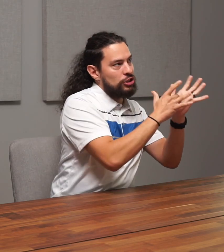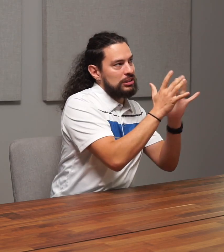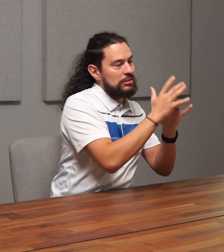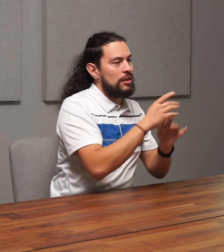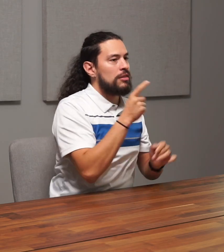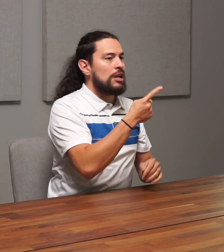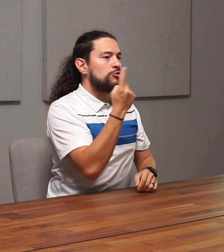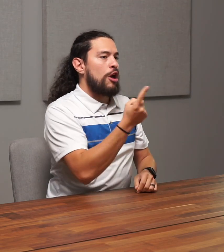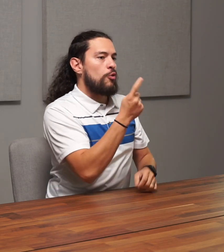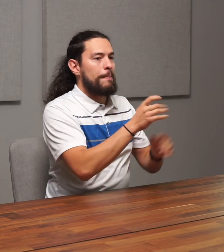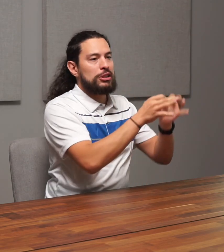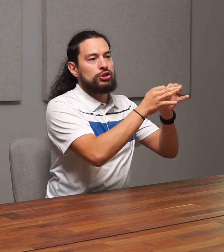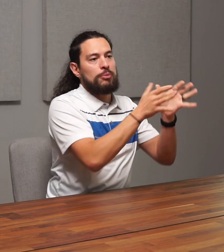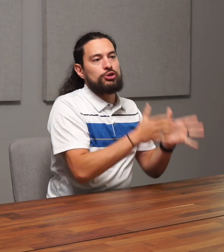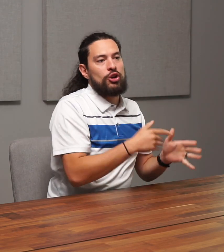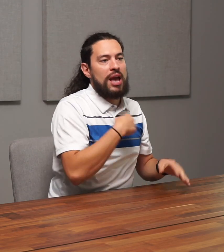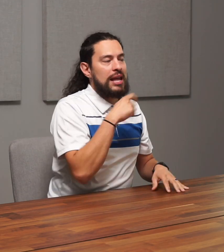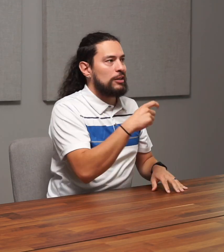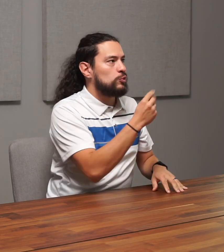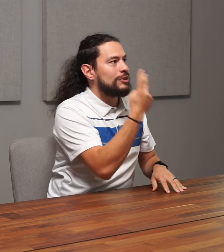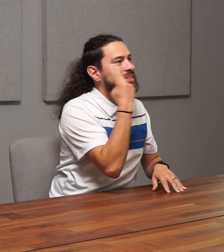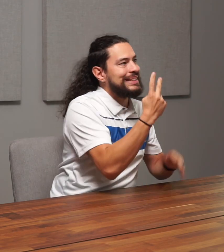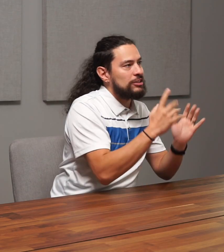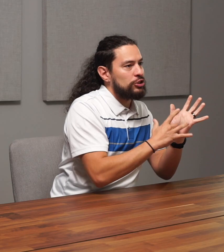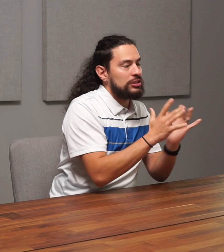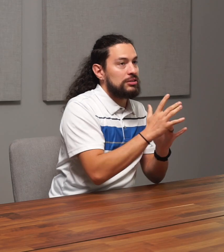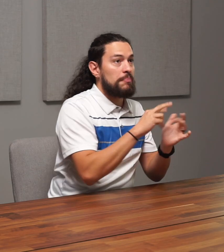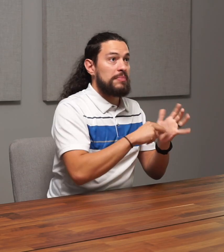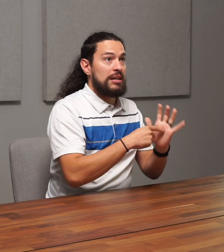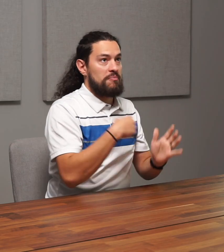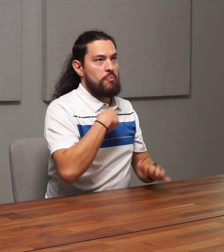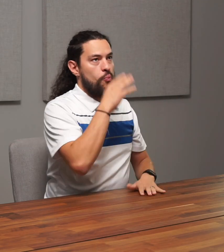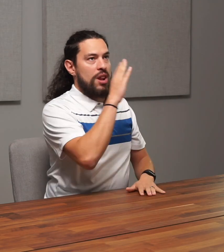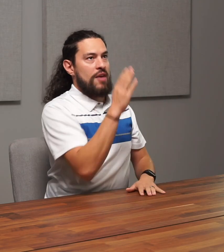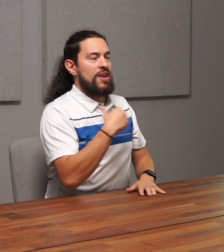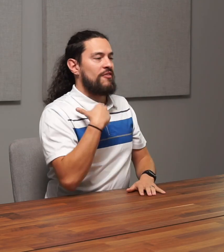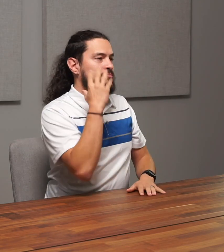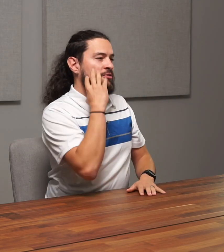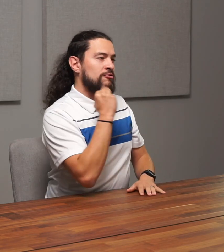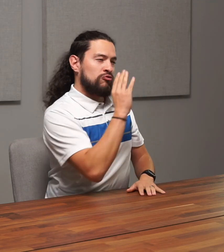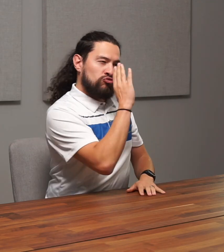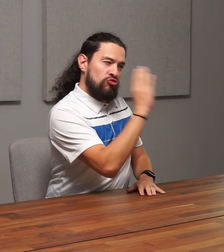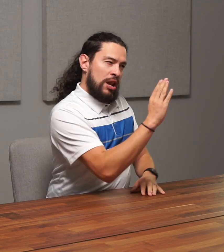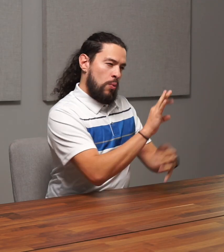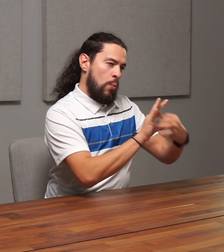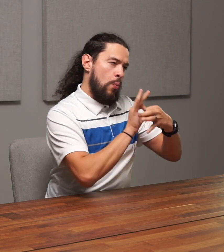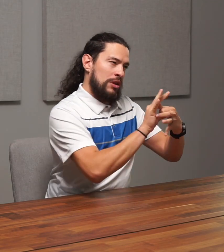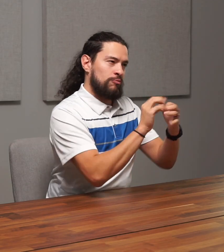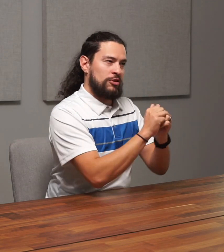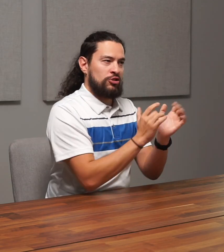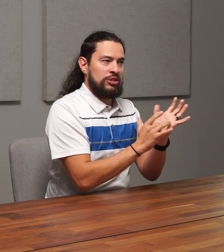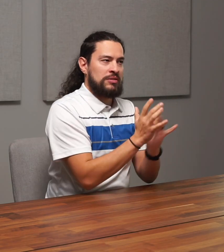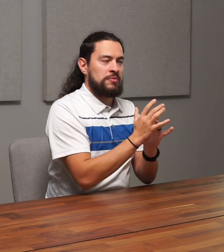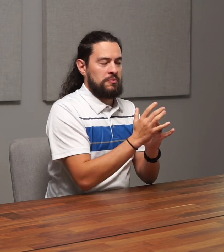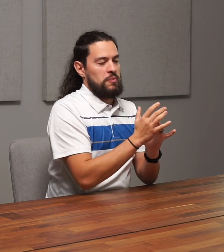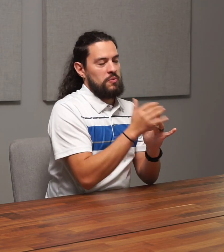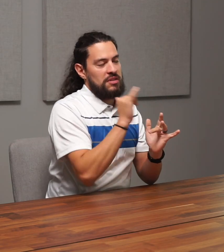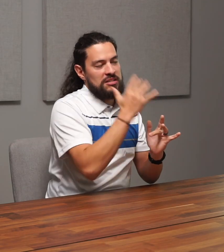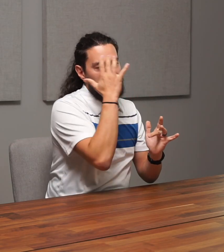to understand the bible they would have to first understand it through the context of a language that's not direct to them gosh how